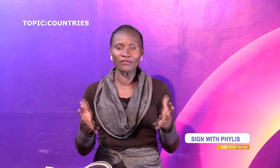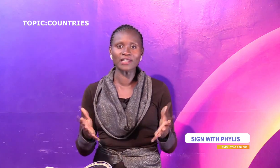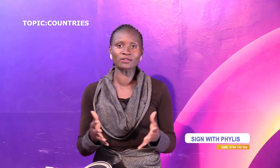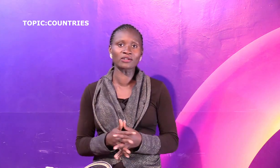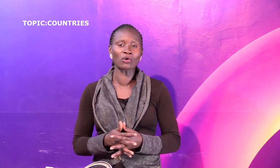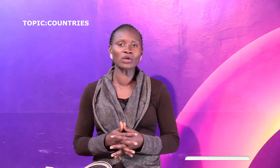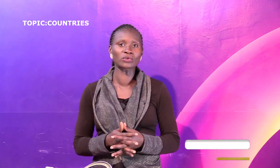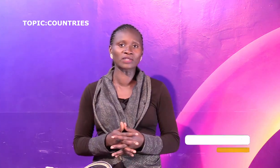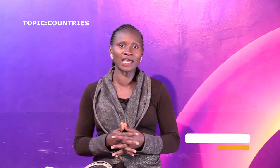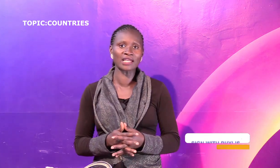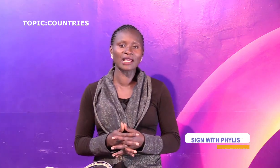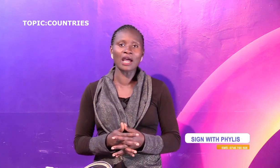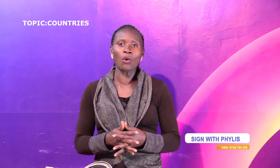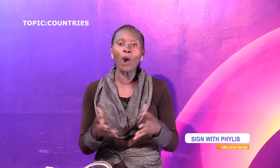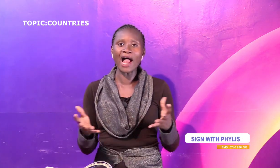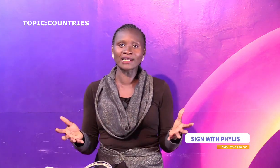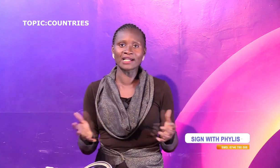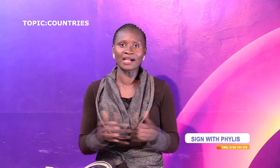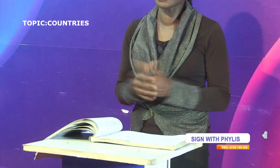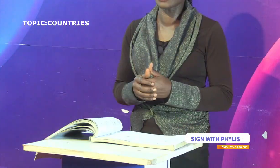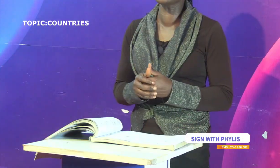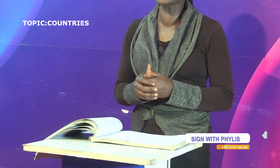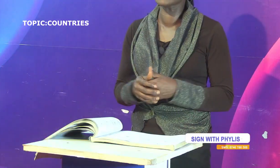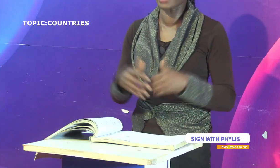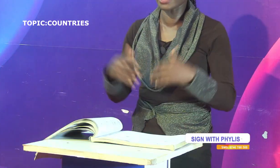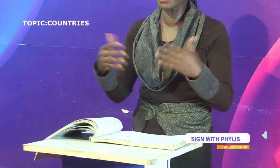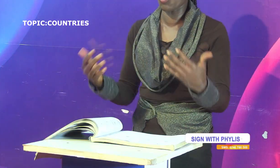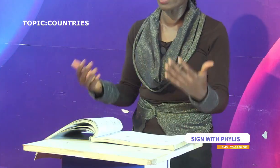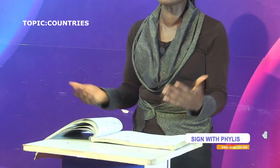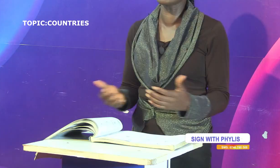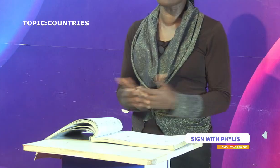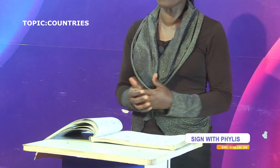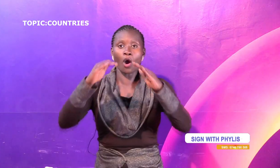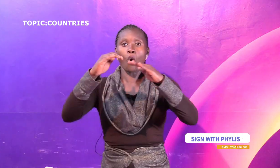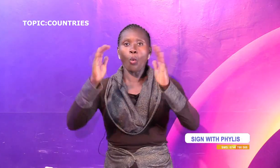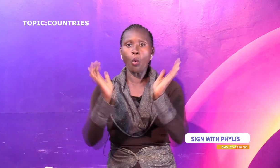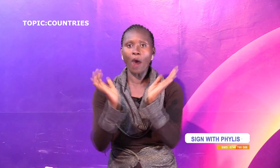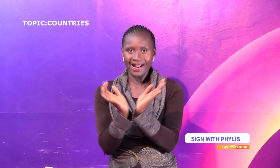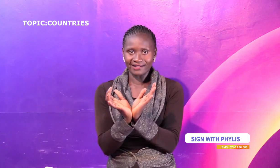we're going to sign world. How do we sign the word world?